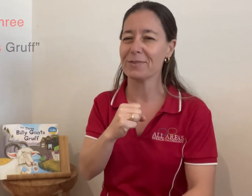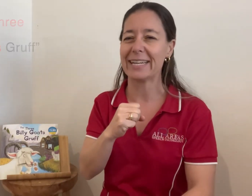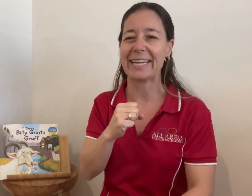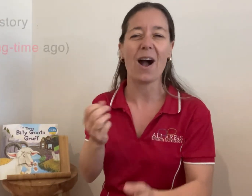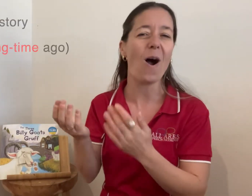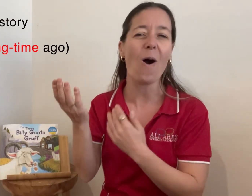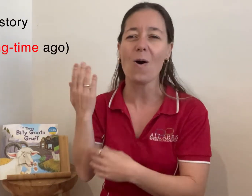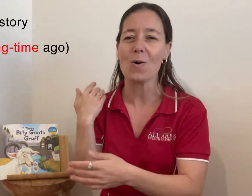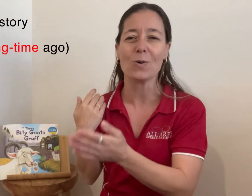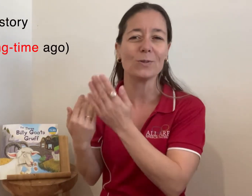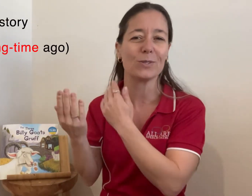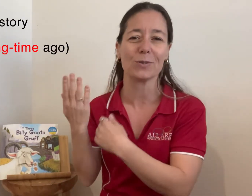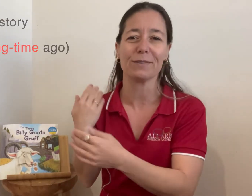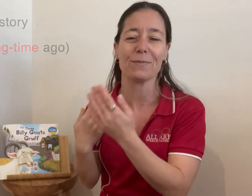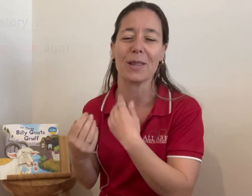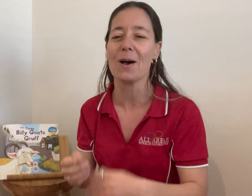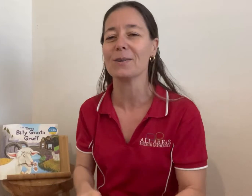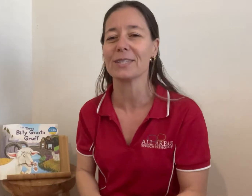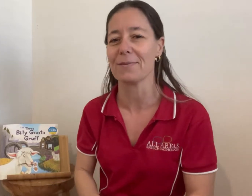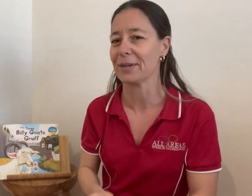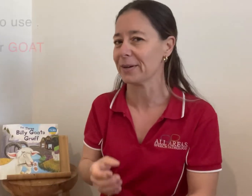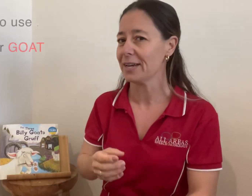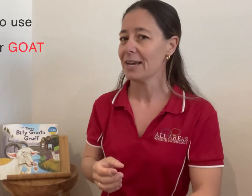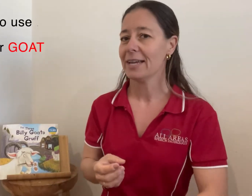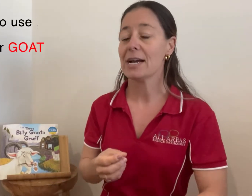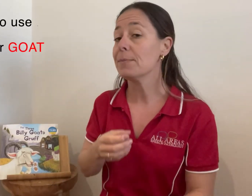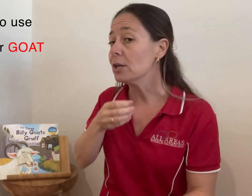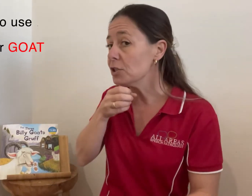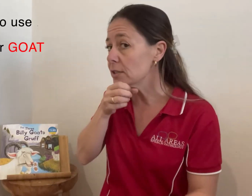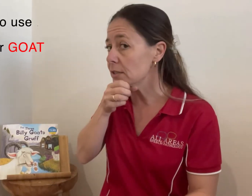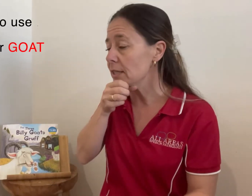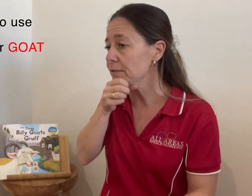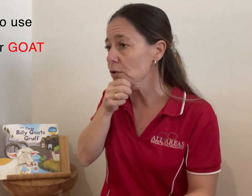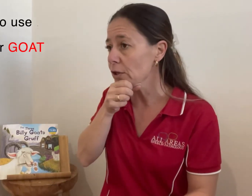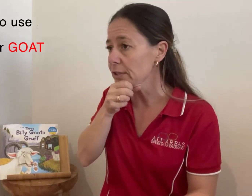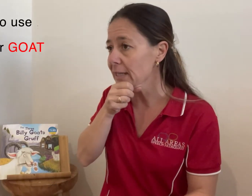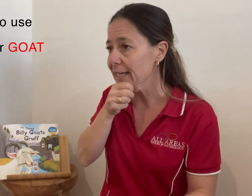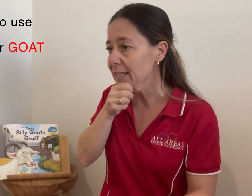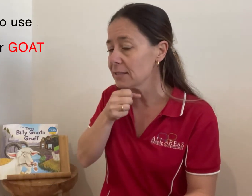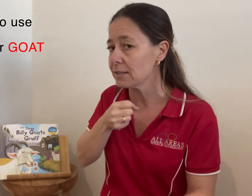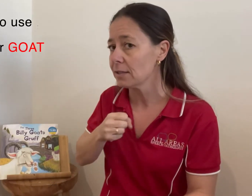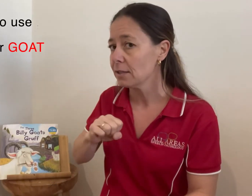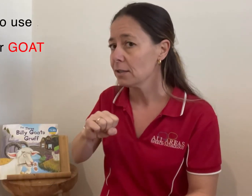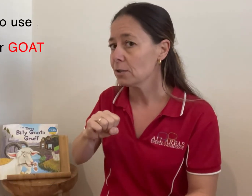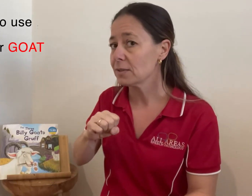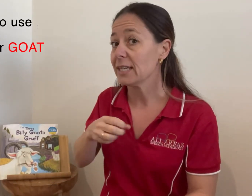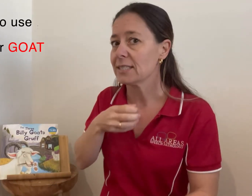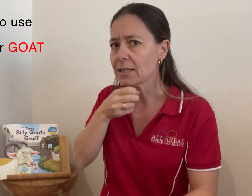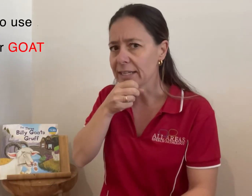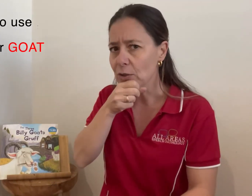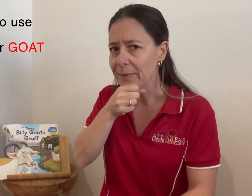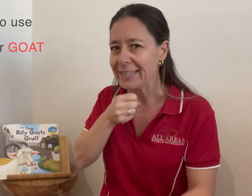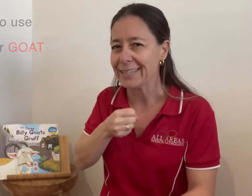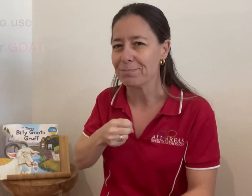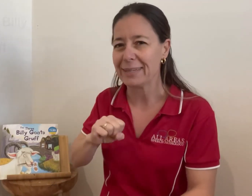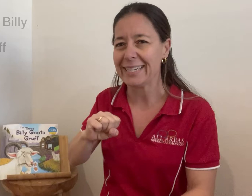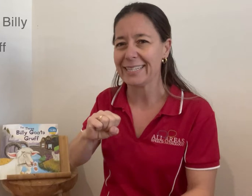really old story from a long time ago. Now I'm going to use the sign for goat like this. You'll see it done like you're making a beard with a